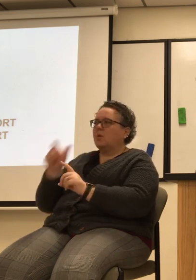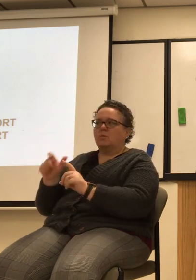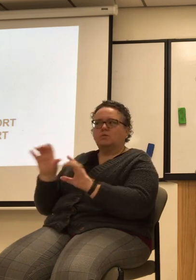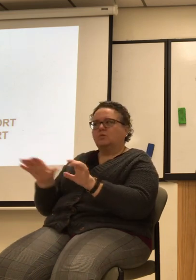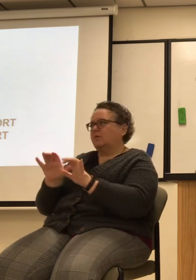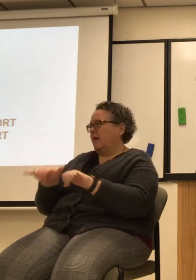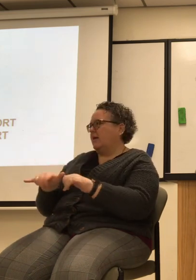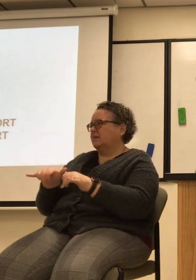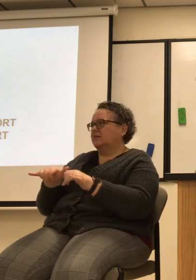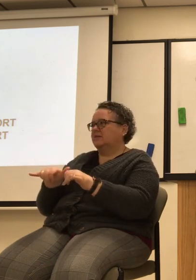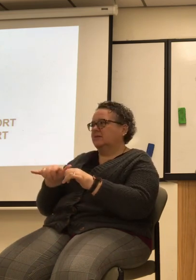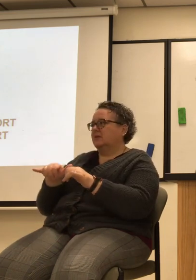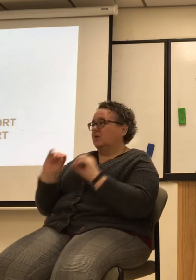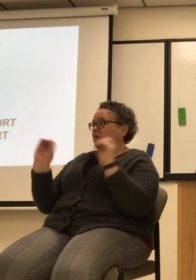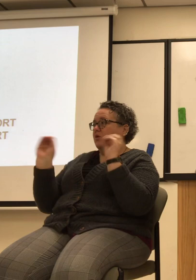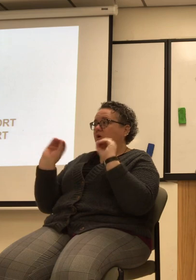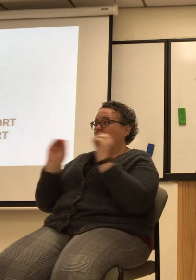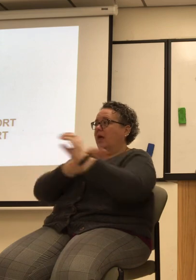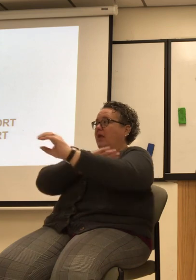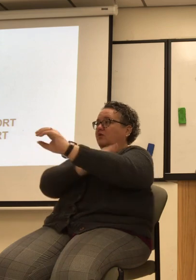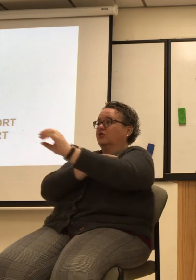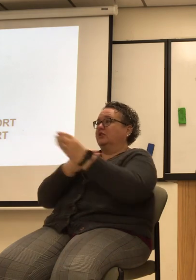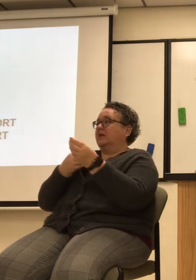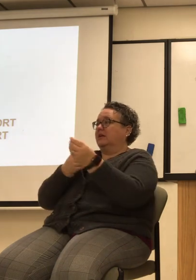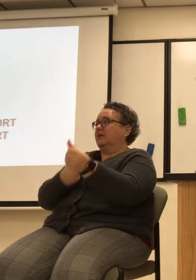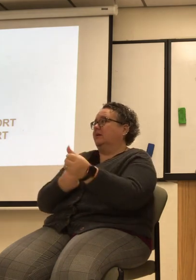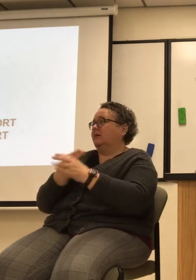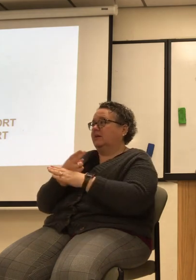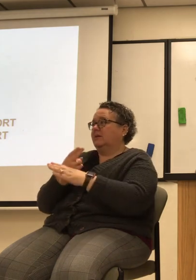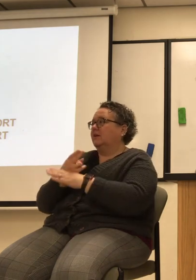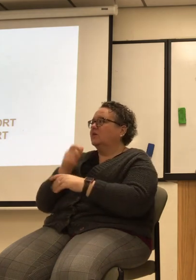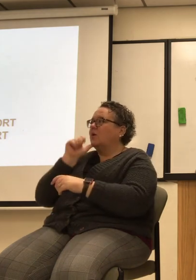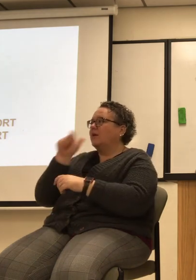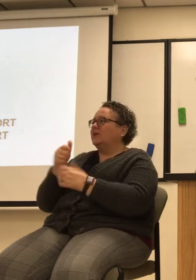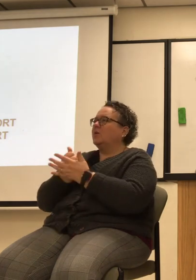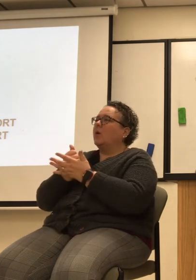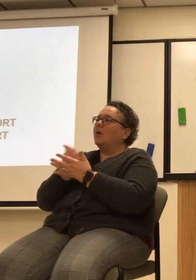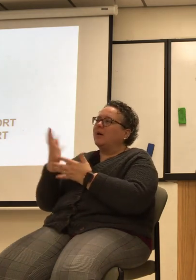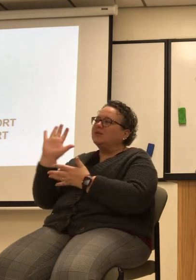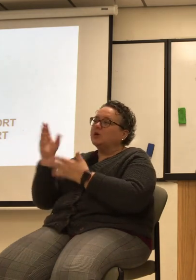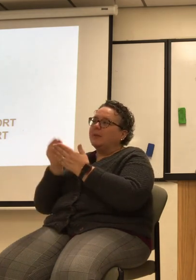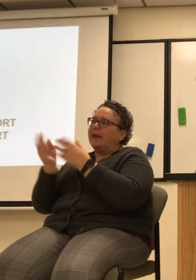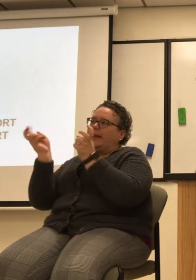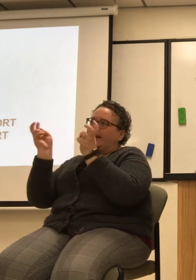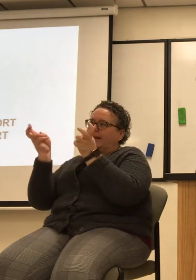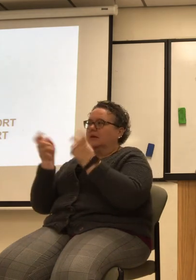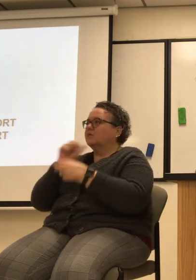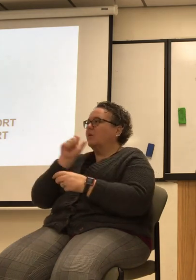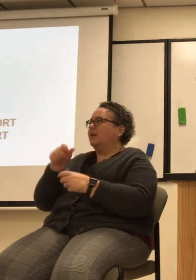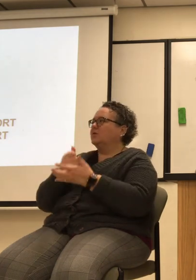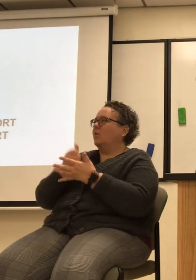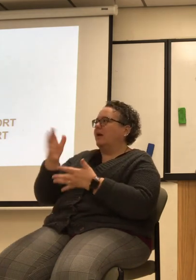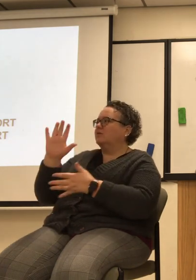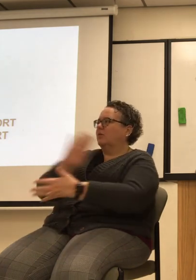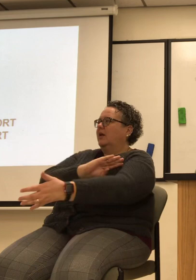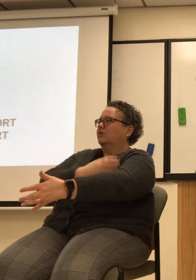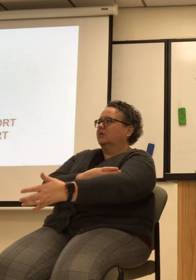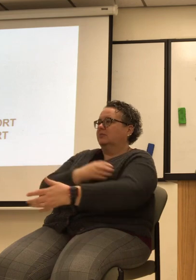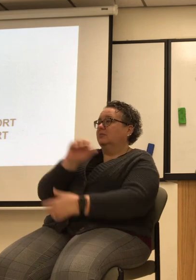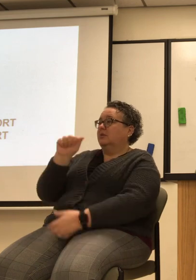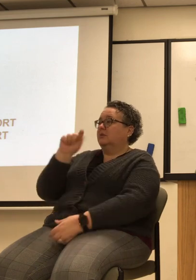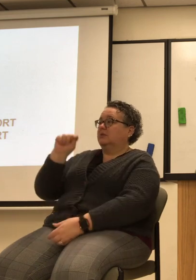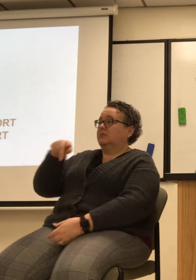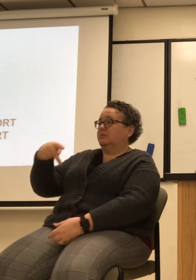that. When there's no energy expenditure, you don't need to waste your money. Okay? And we always call ATP